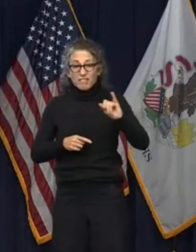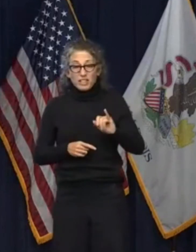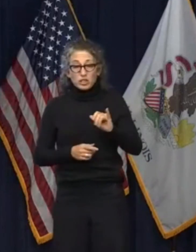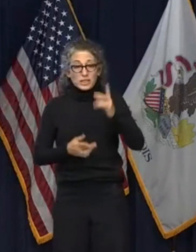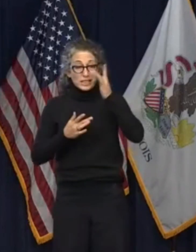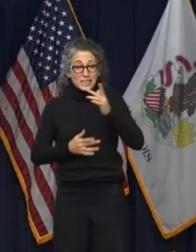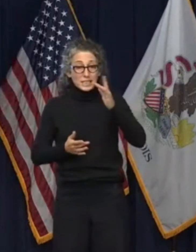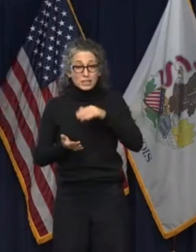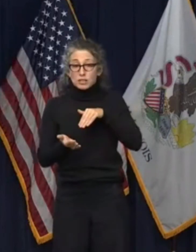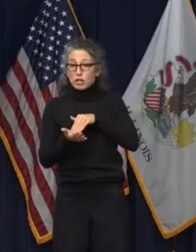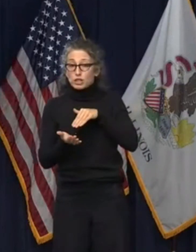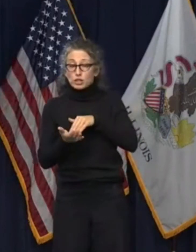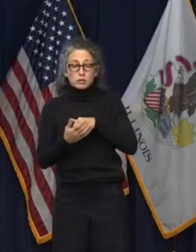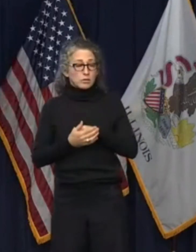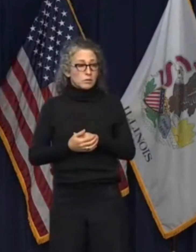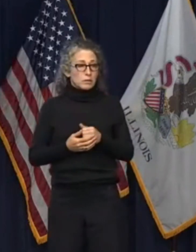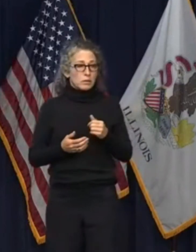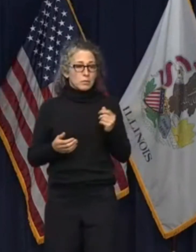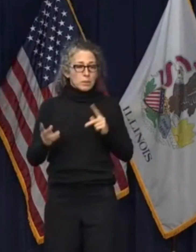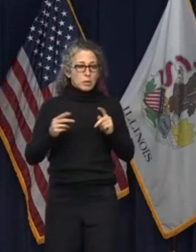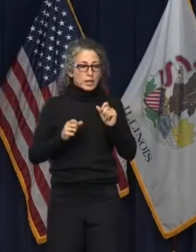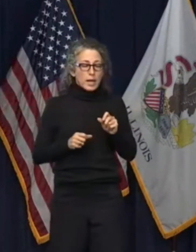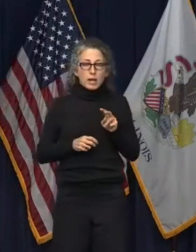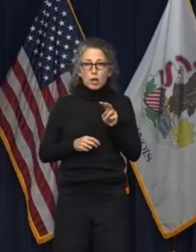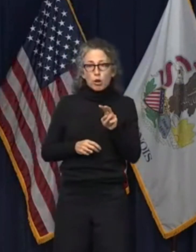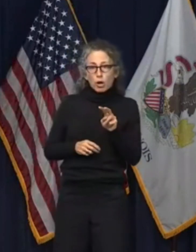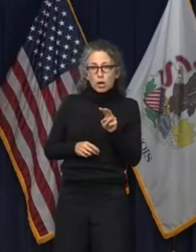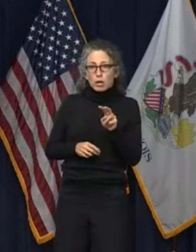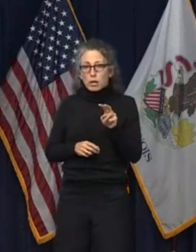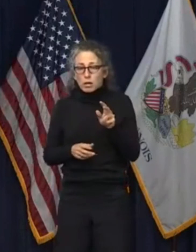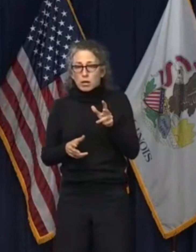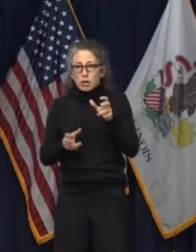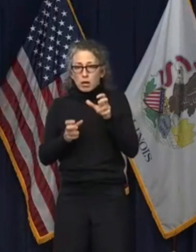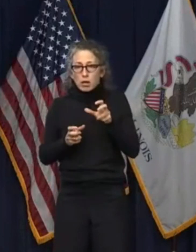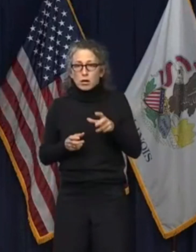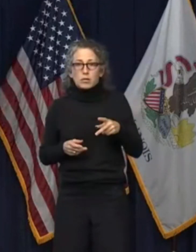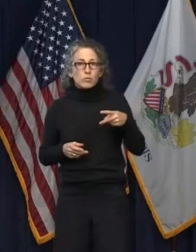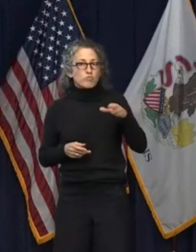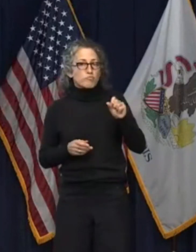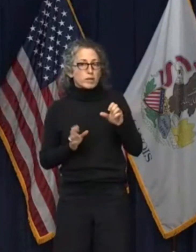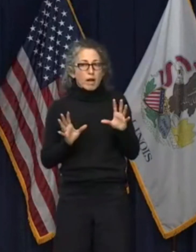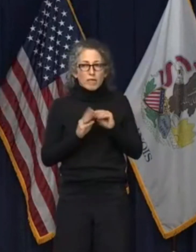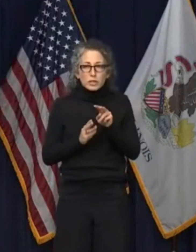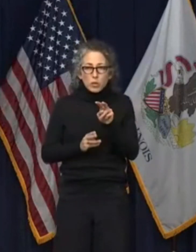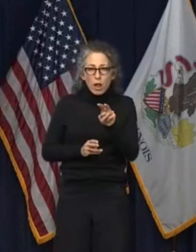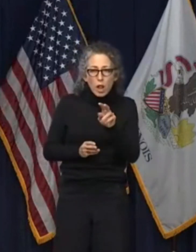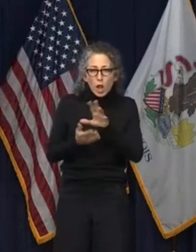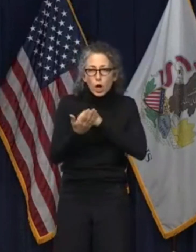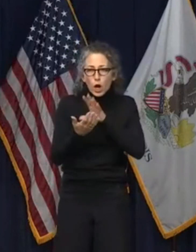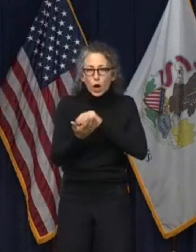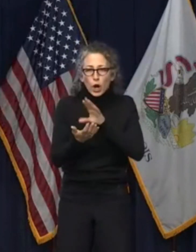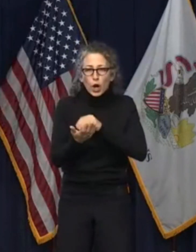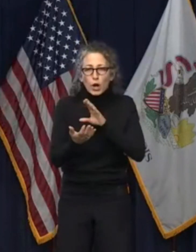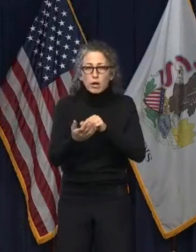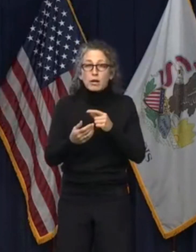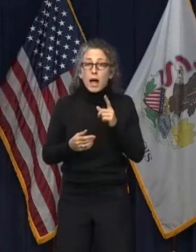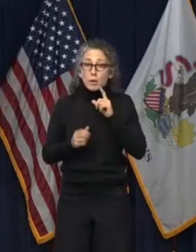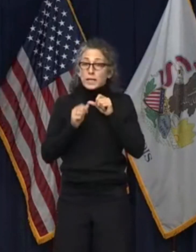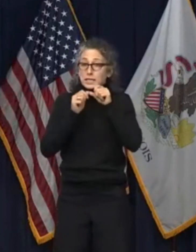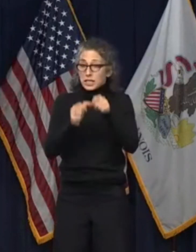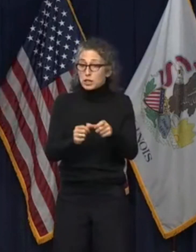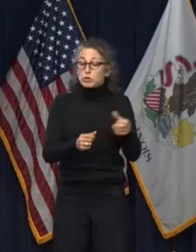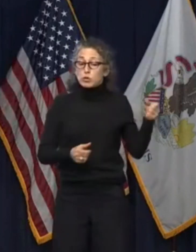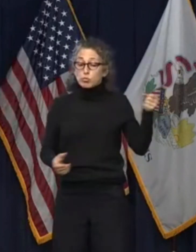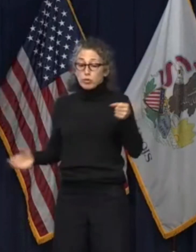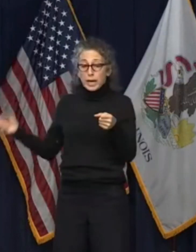really understand the science so that people can learn more and get all the facts. I'm going to continue to do that. I'll put people up here to